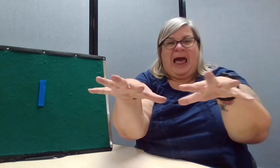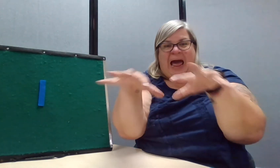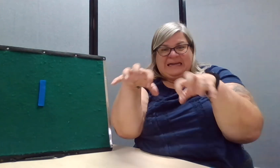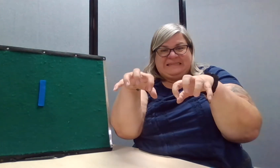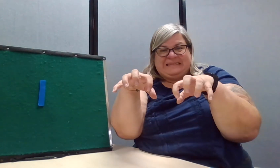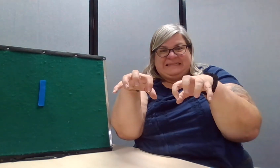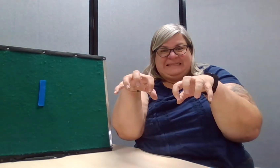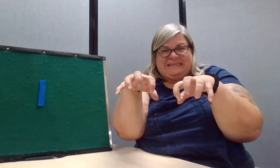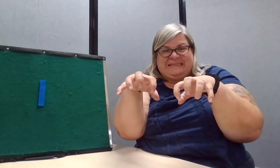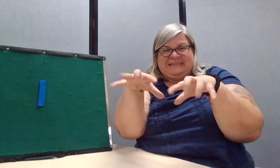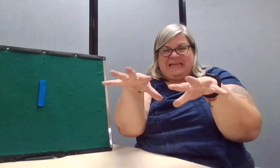Ice.